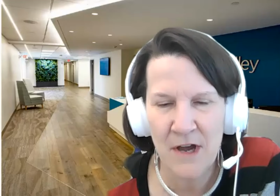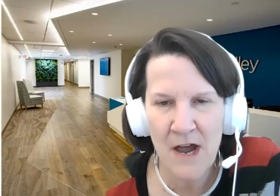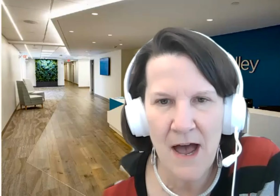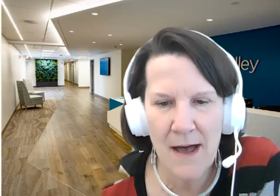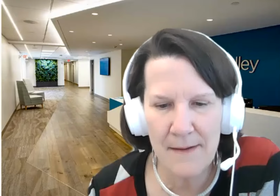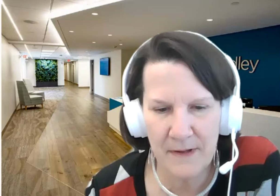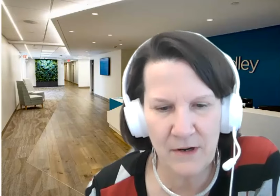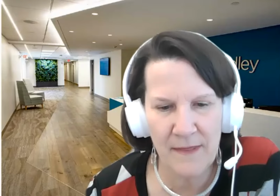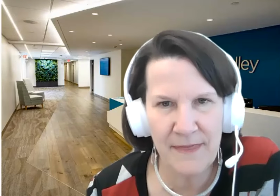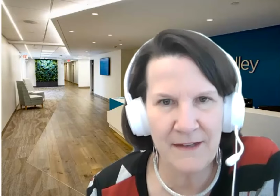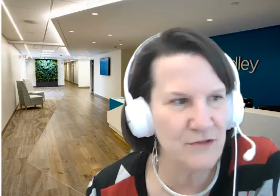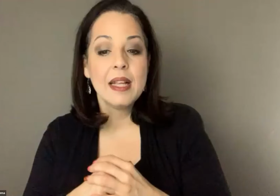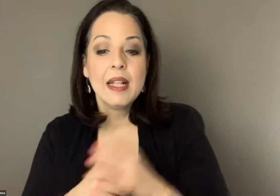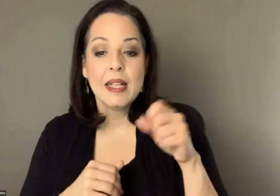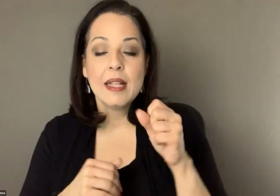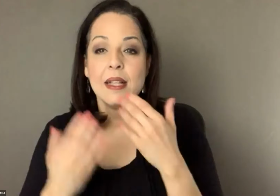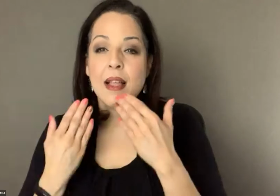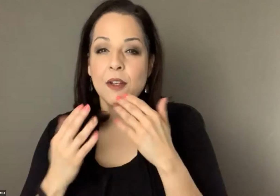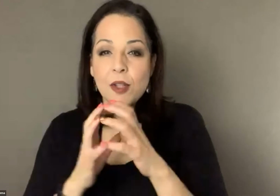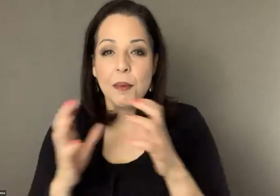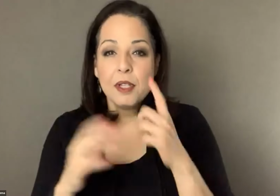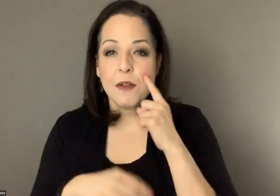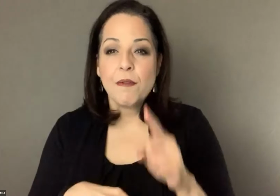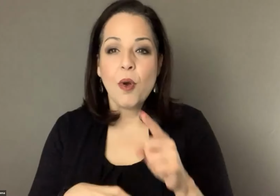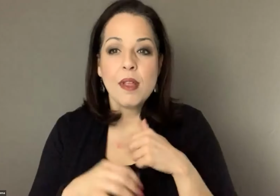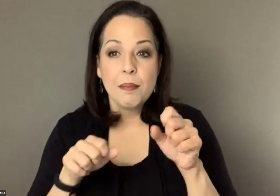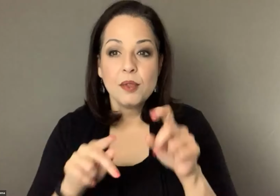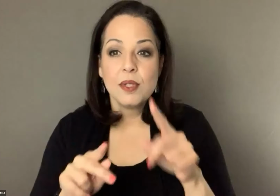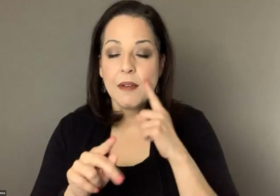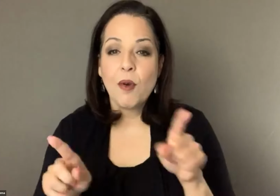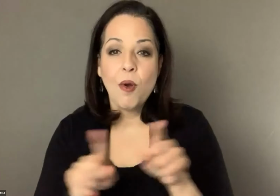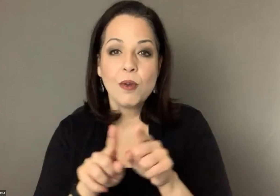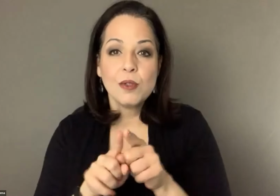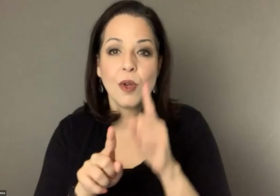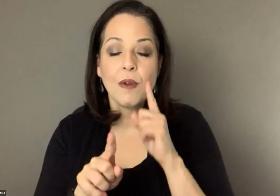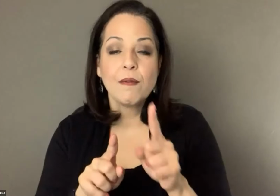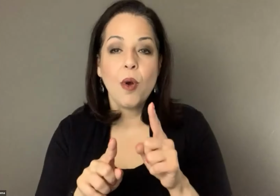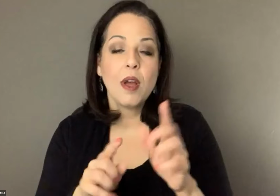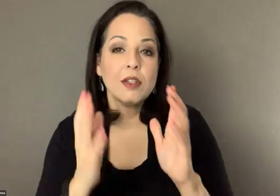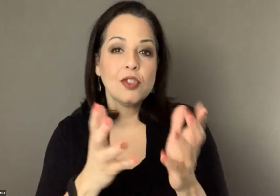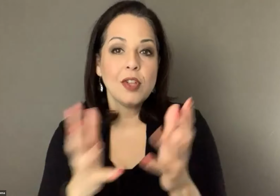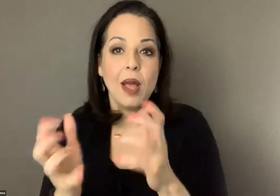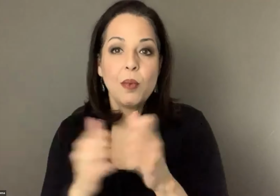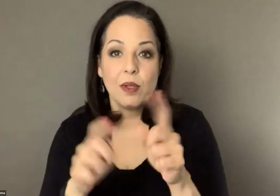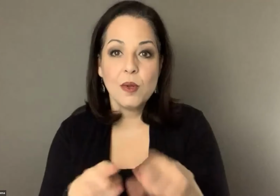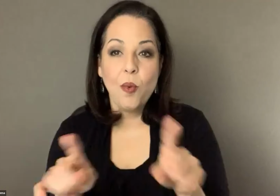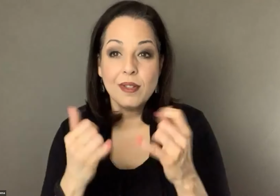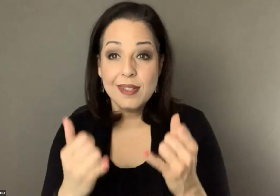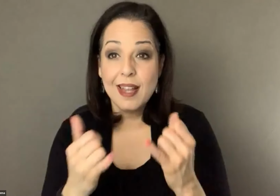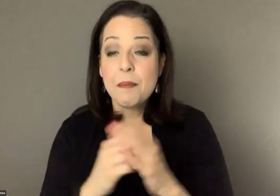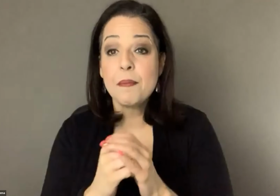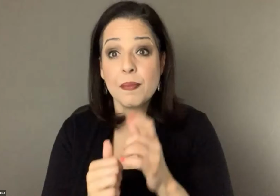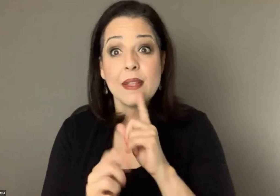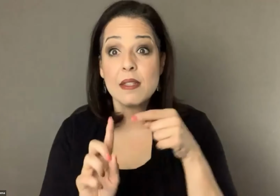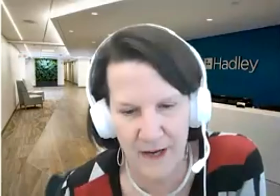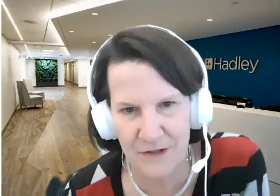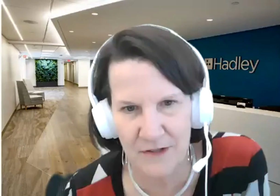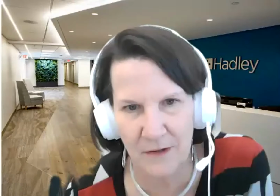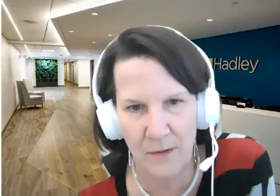you. And thank you so much for the opportunity to chat with you today on this, very